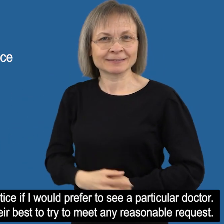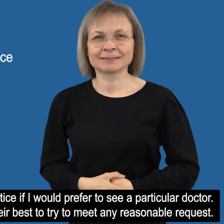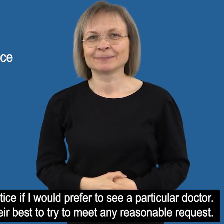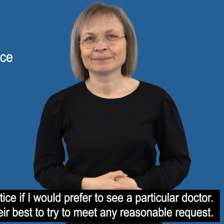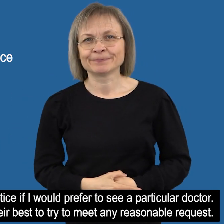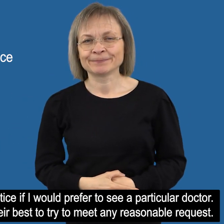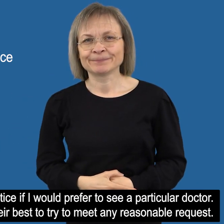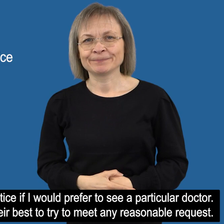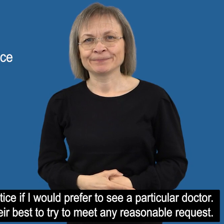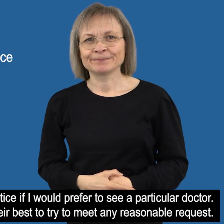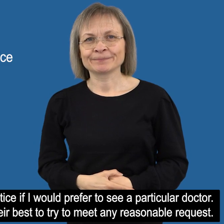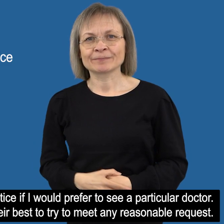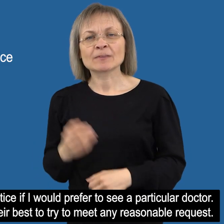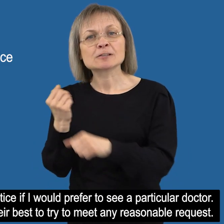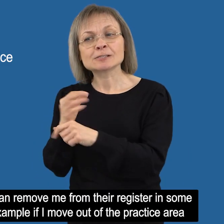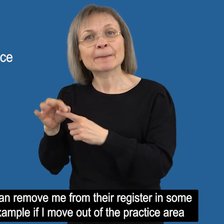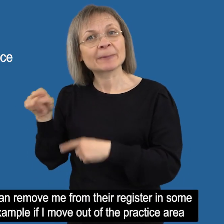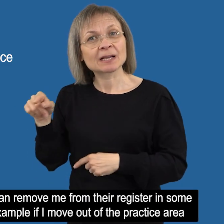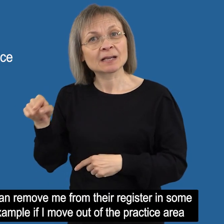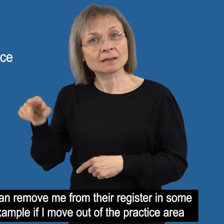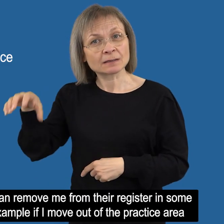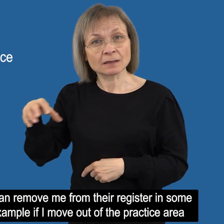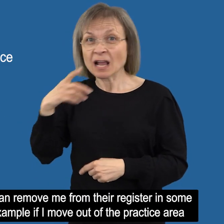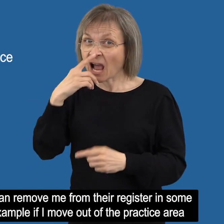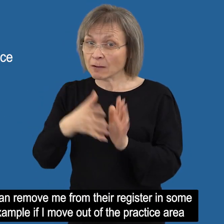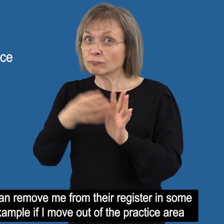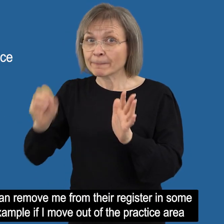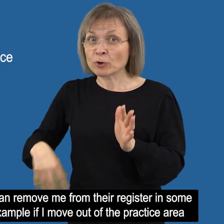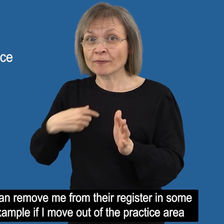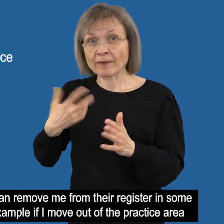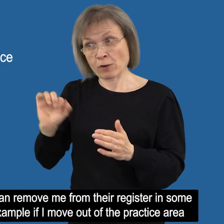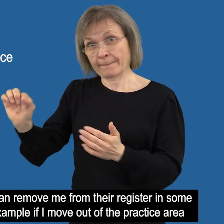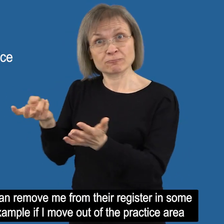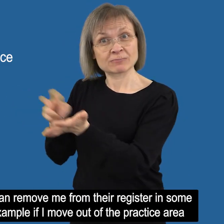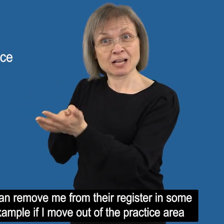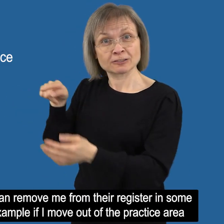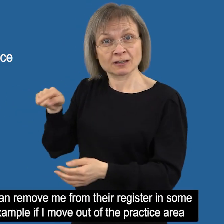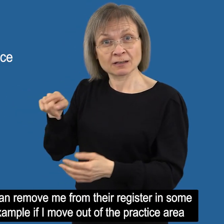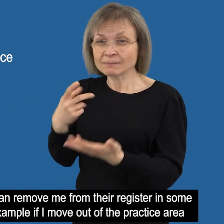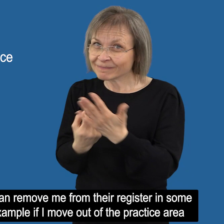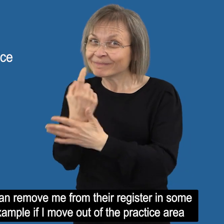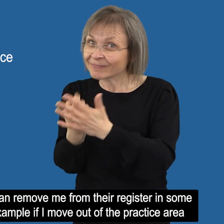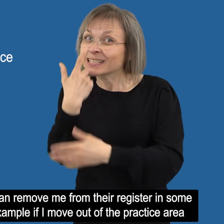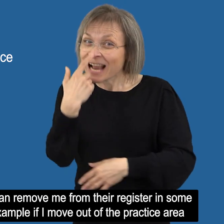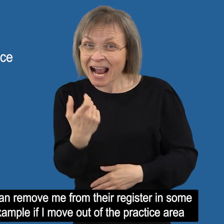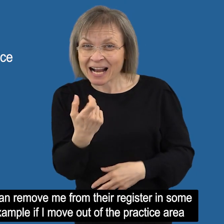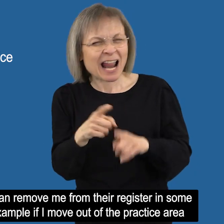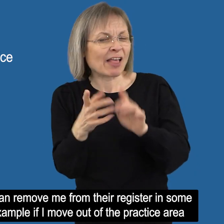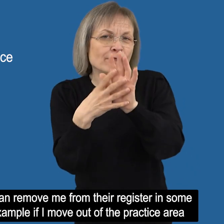some situations. For example, if I move out of the practice area, or if I am physically or verbally abusive to people